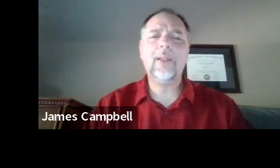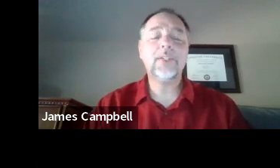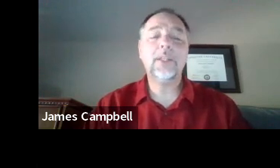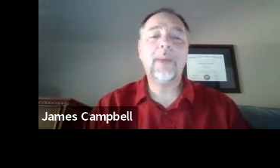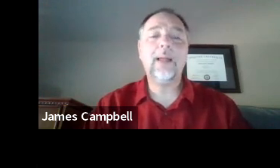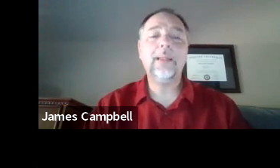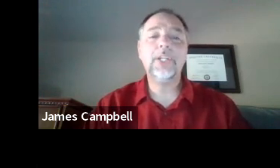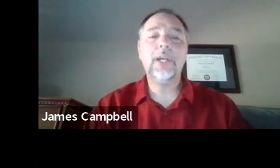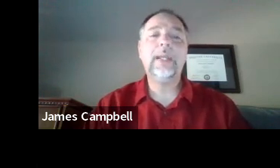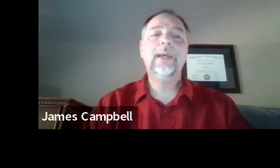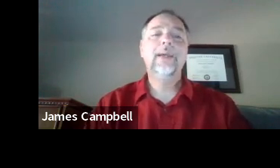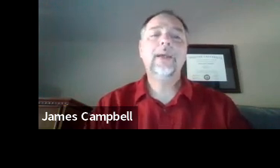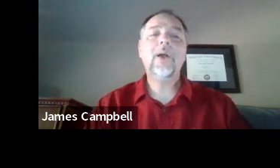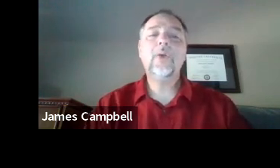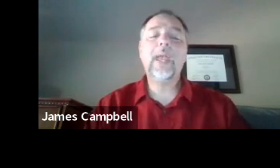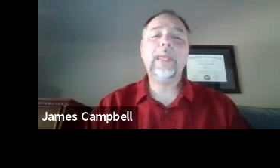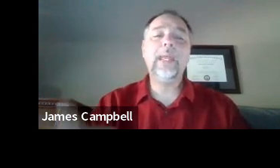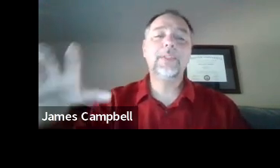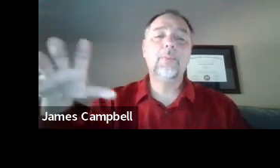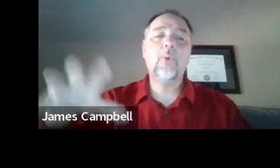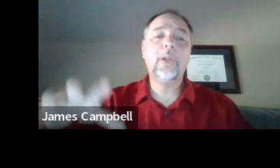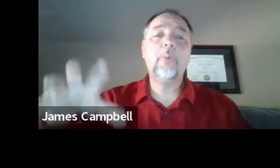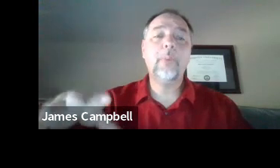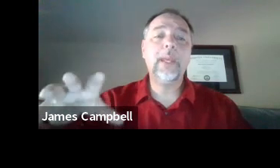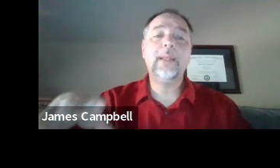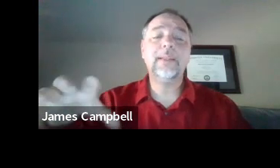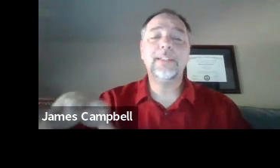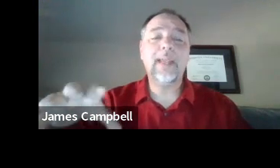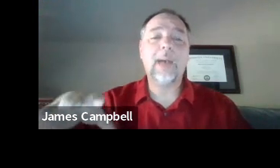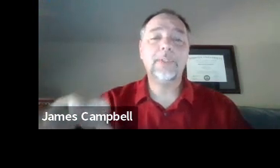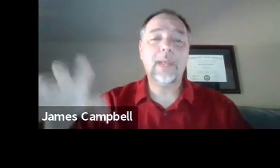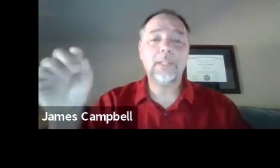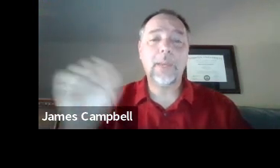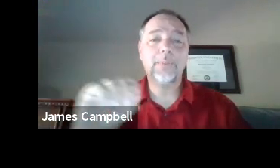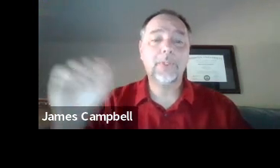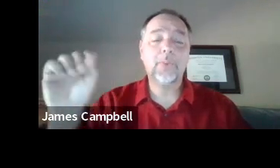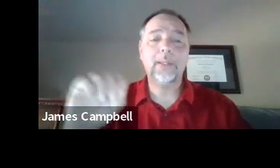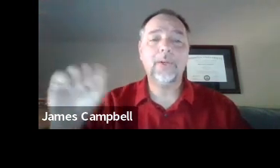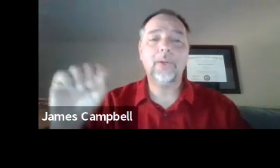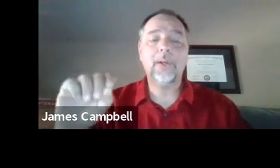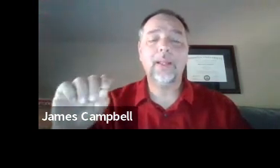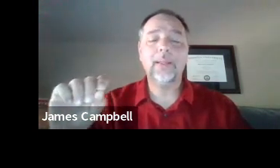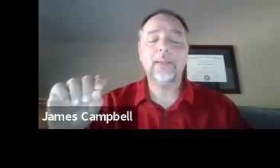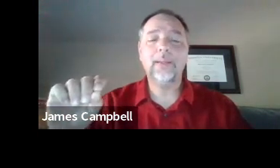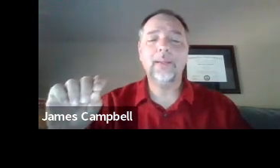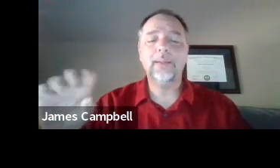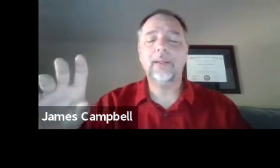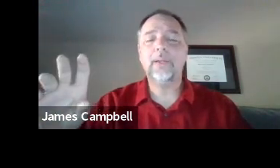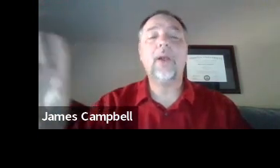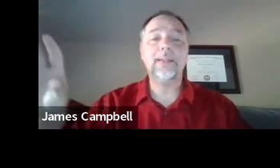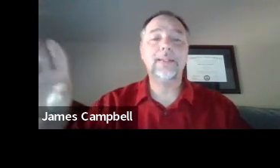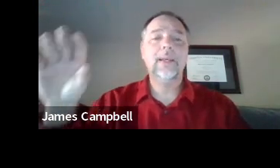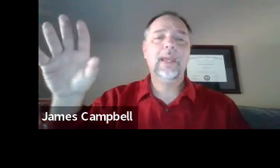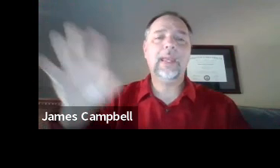without getting lost in the biology of it, cocaine keeps more dopamine in the synapse, that space between